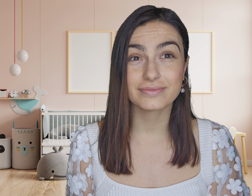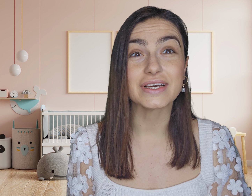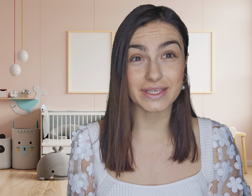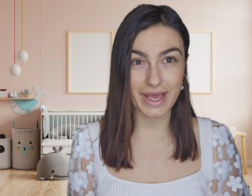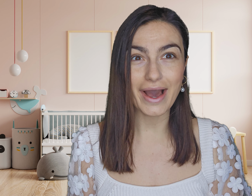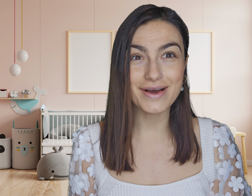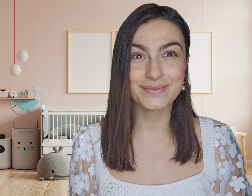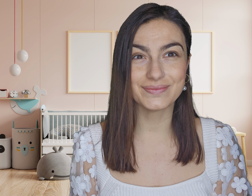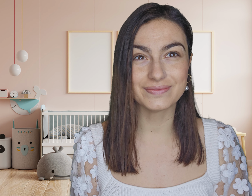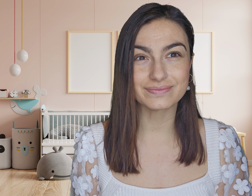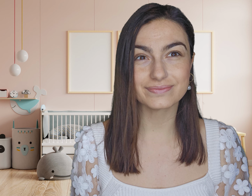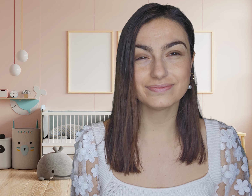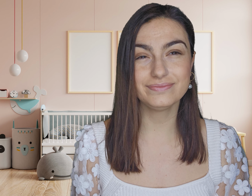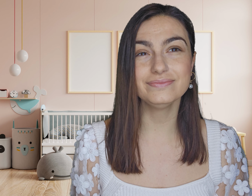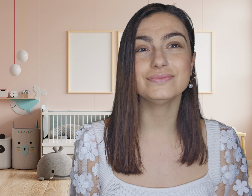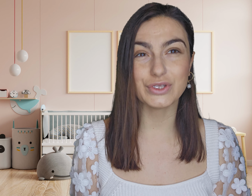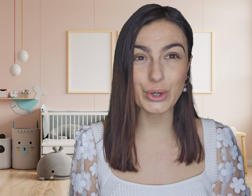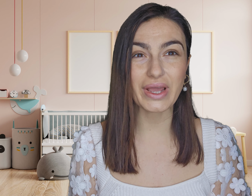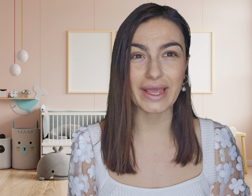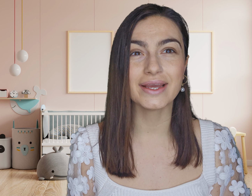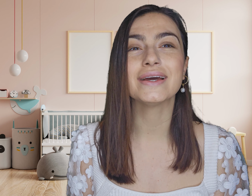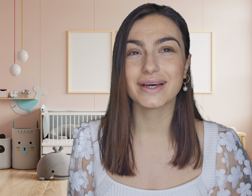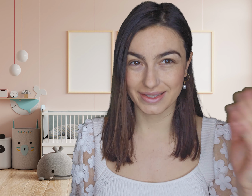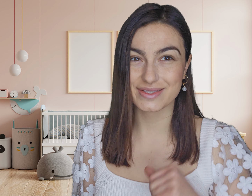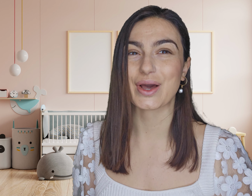yeah okay let's go